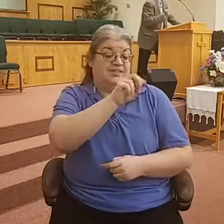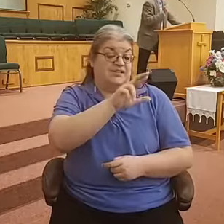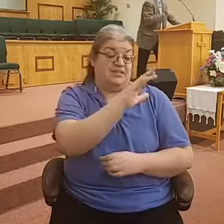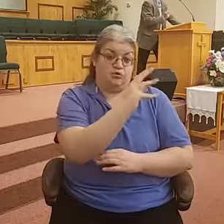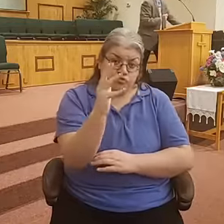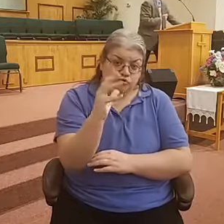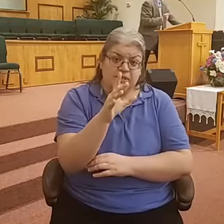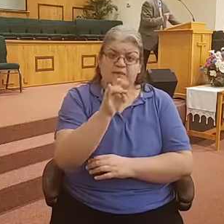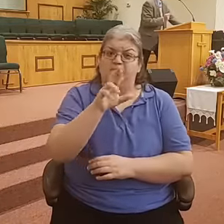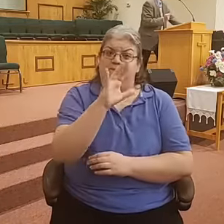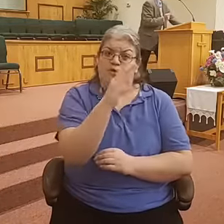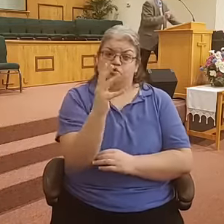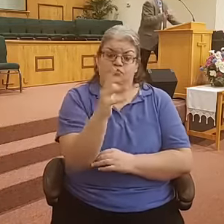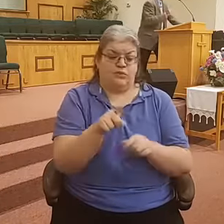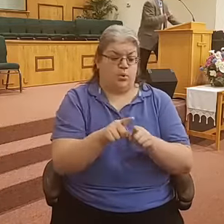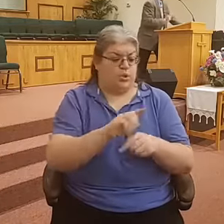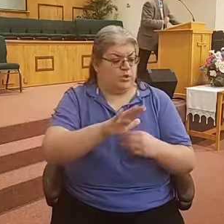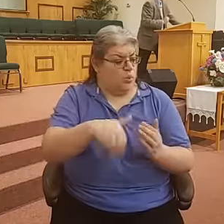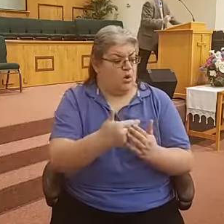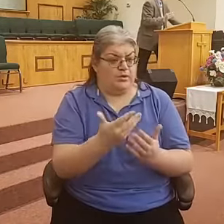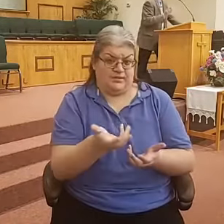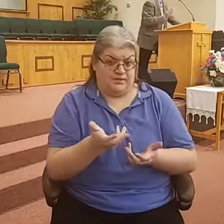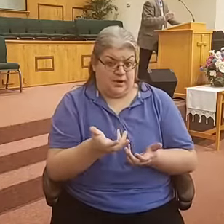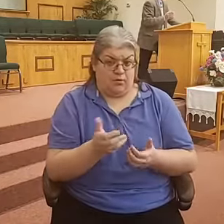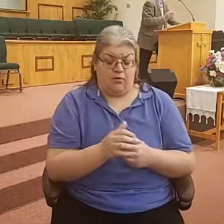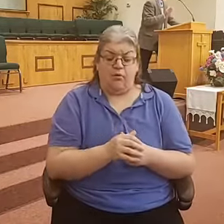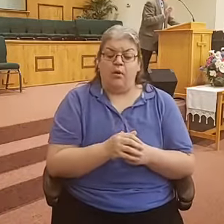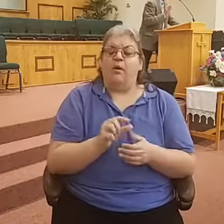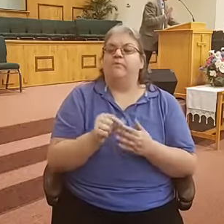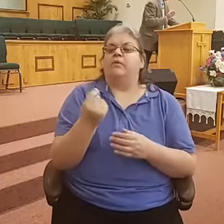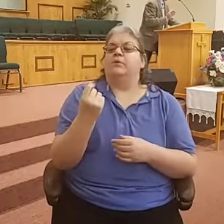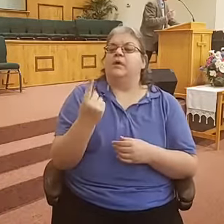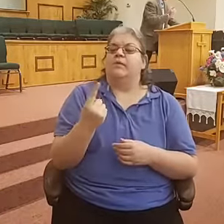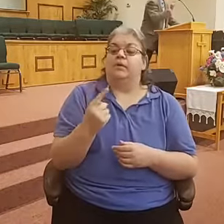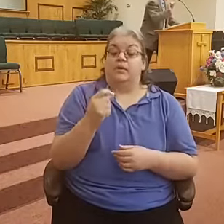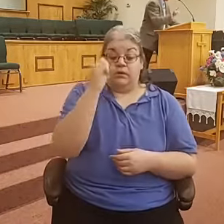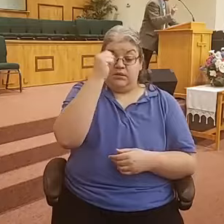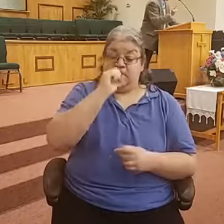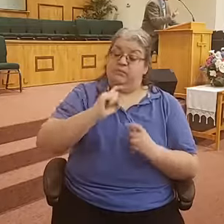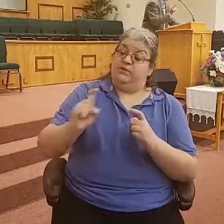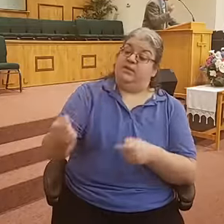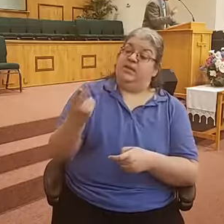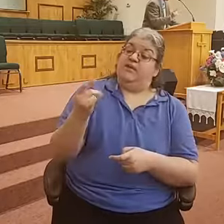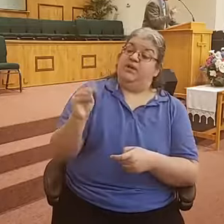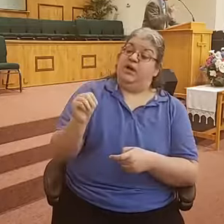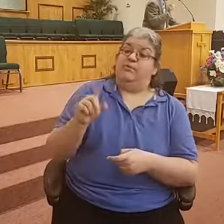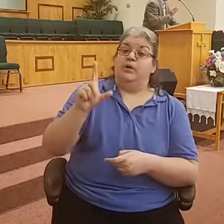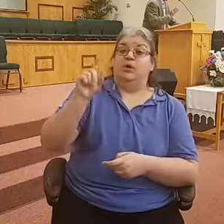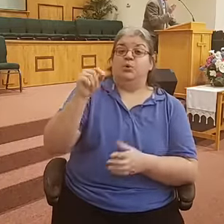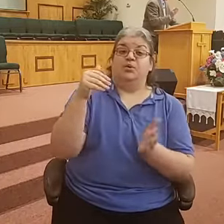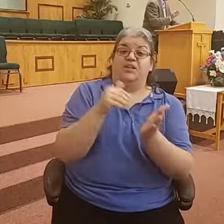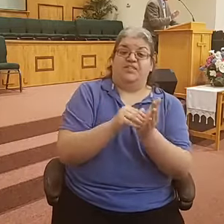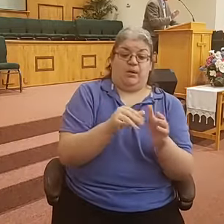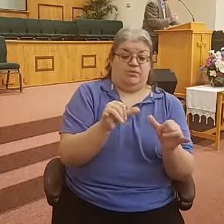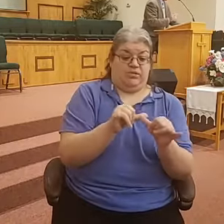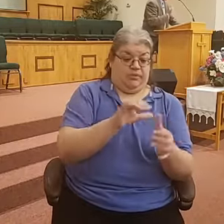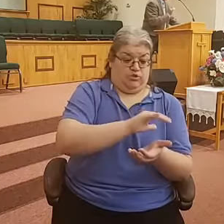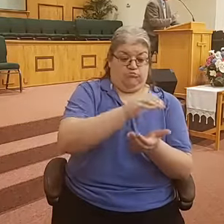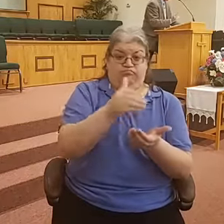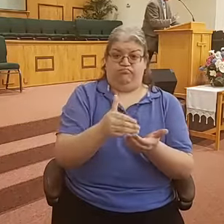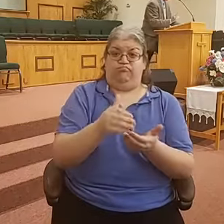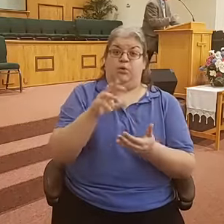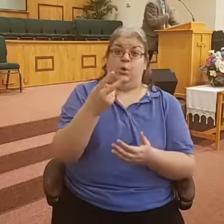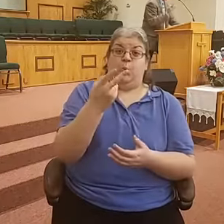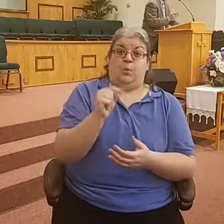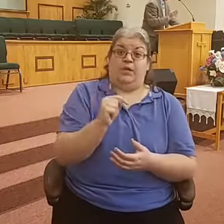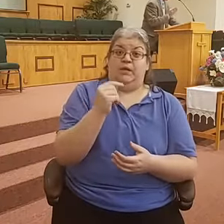trees according to all his desire. Verse 11. And Solomon gave Hiram 20,000 measures of wheat for food to